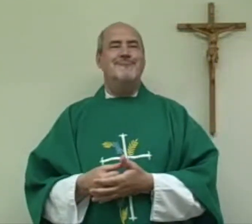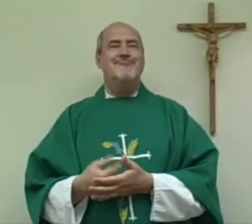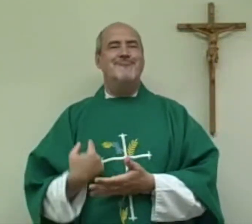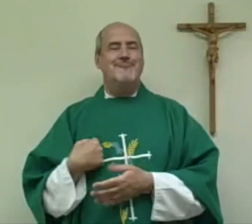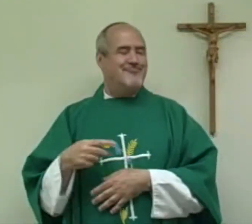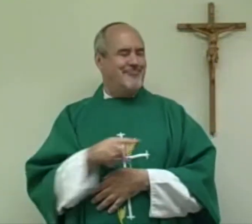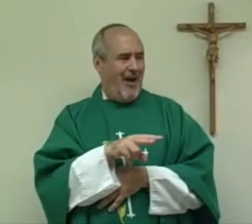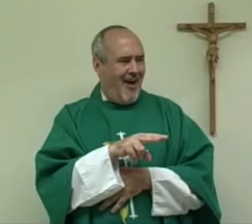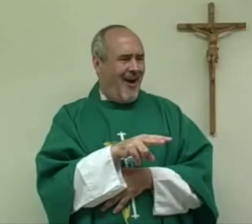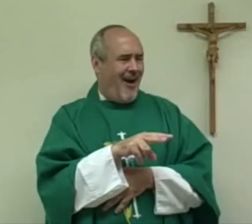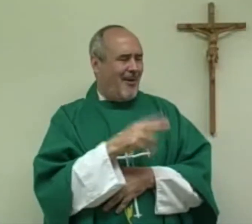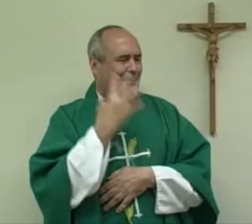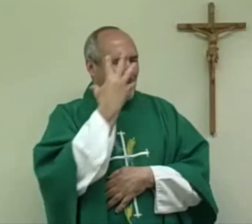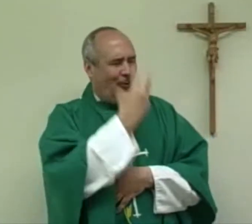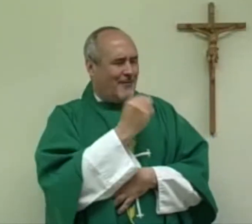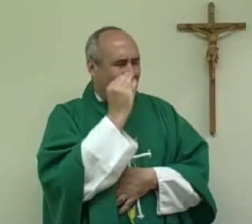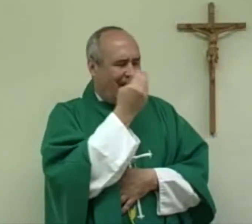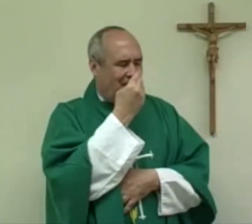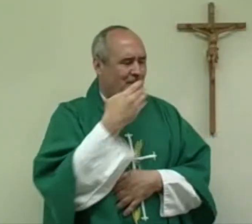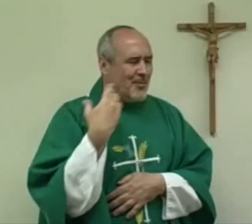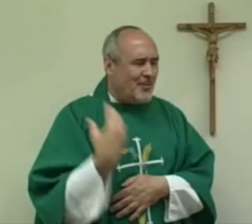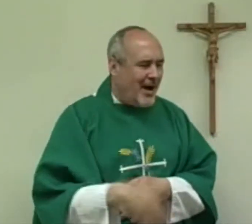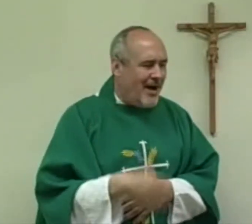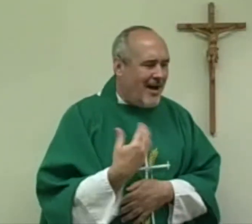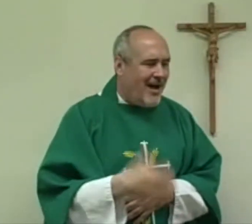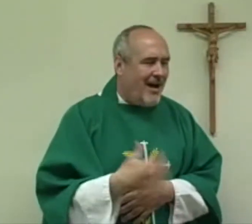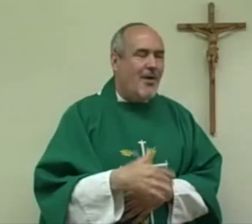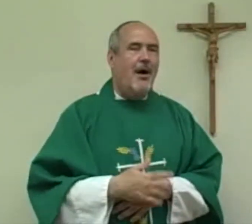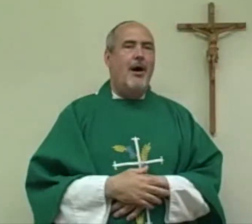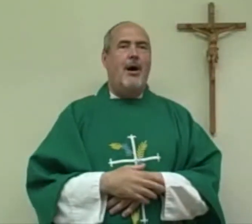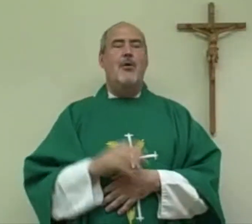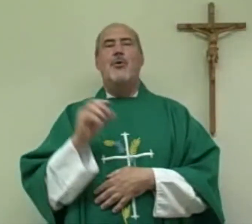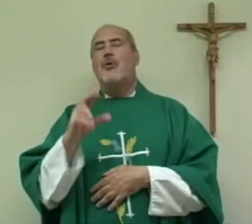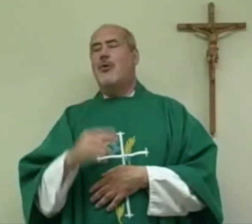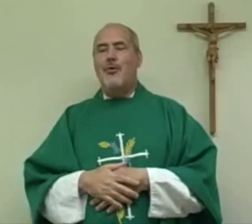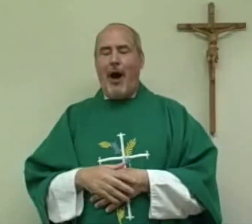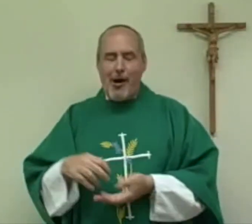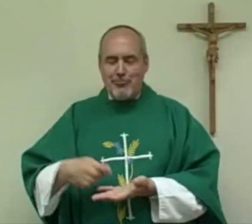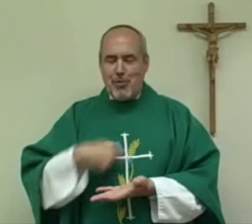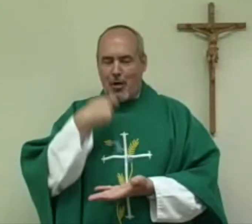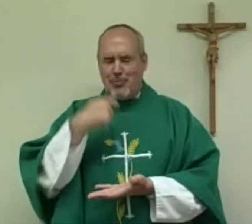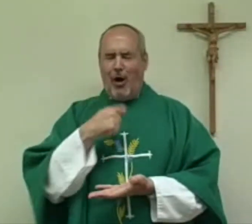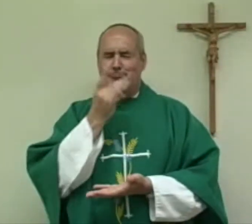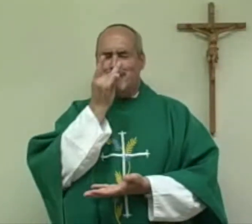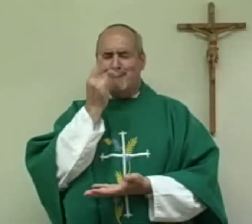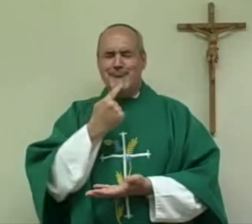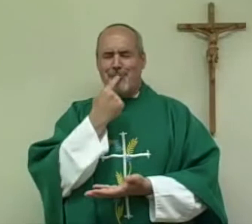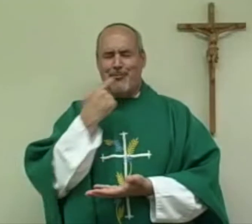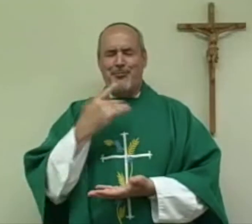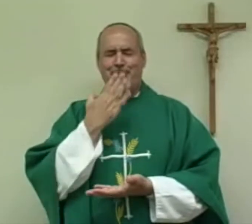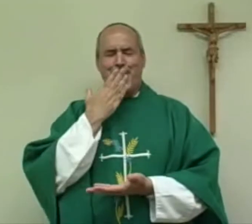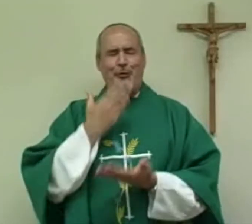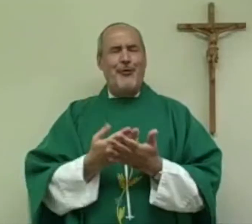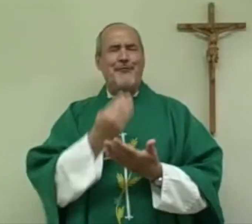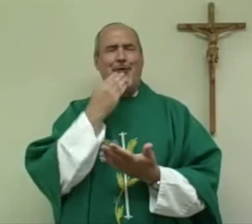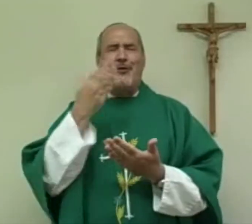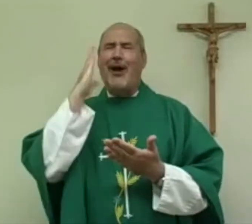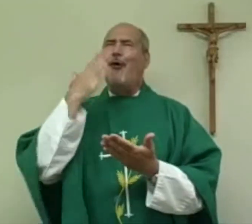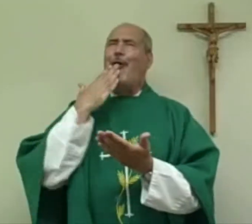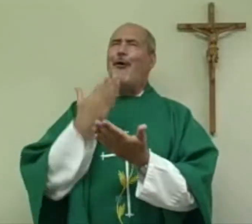moment. For example, I could see a beautiful bouquet of flowers. Or I could be eating some soup and realize